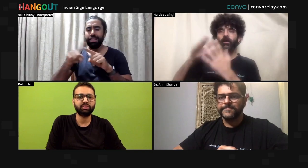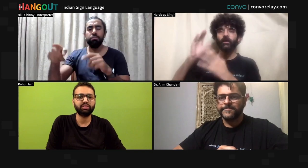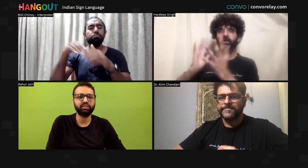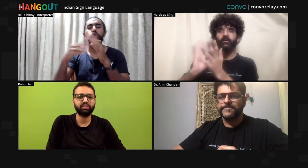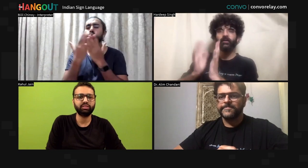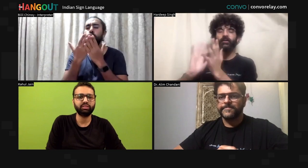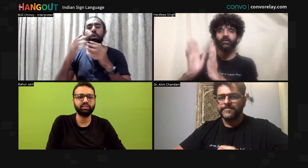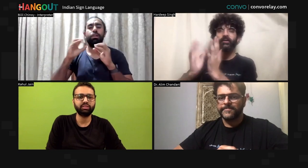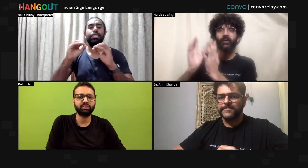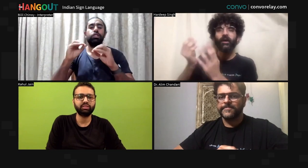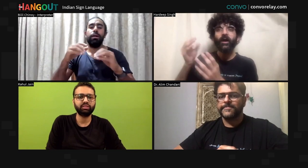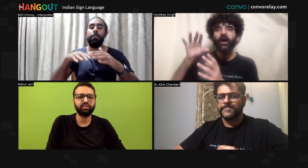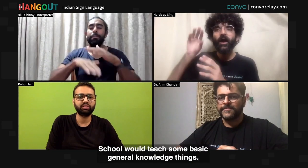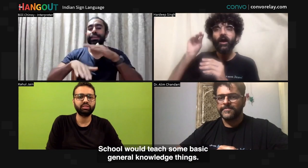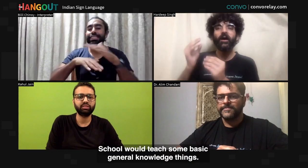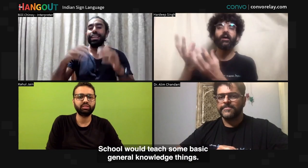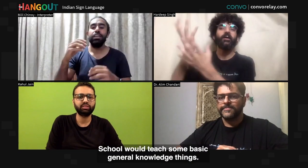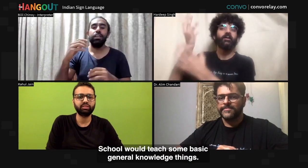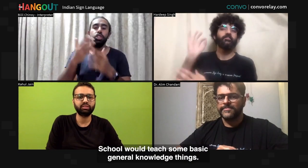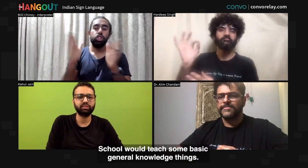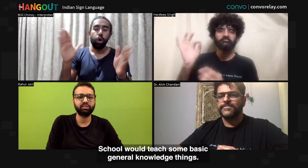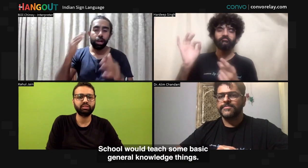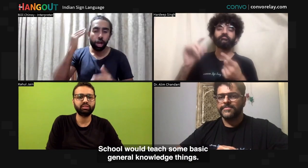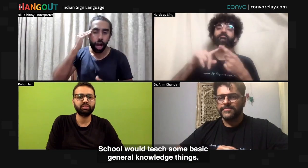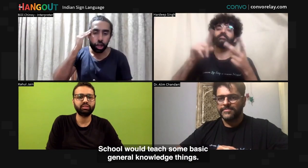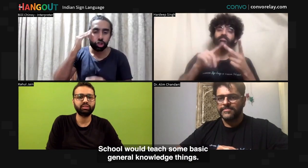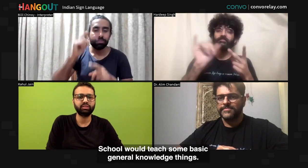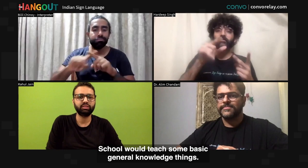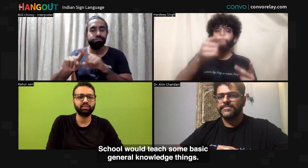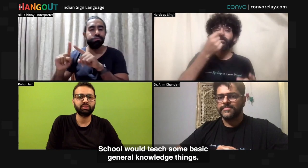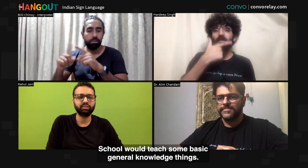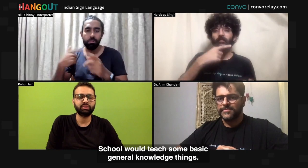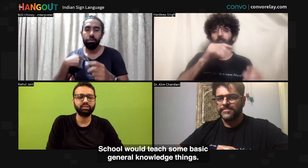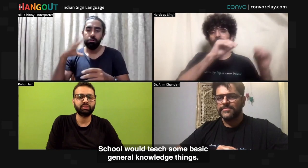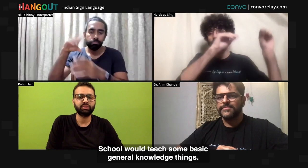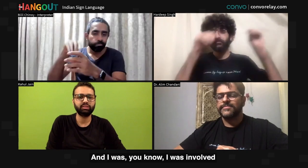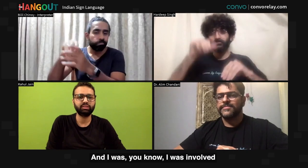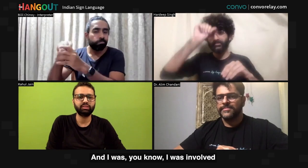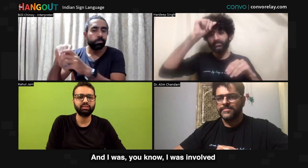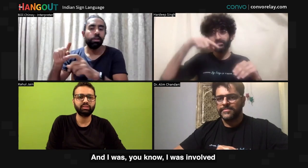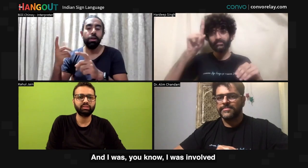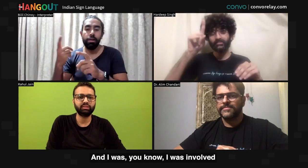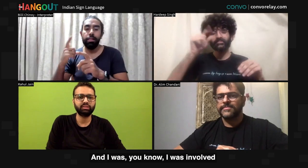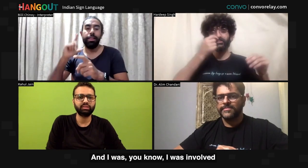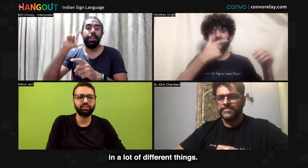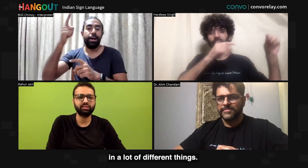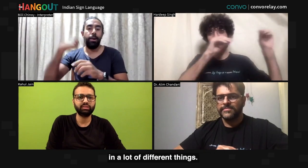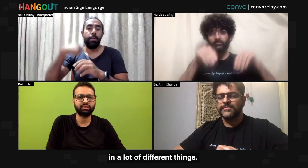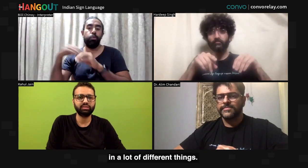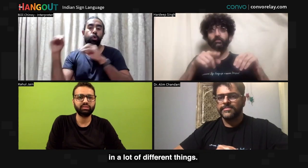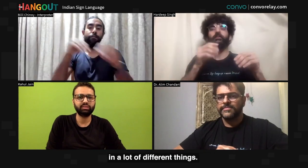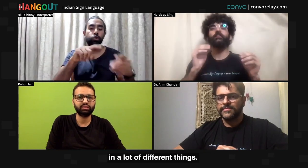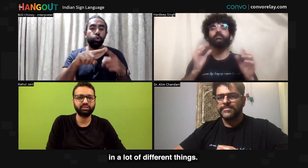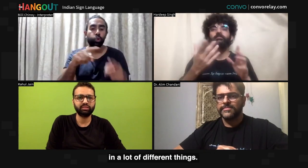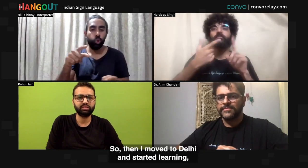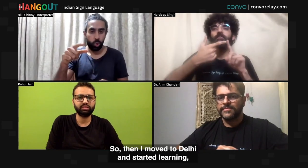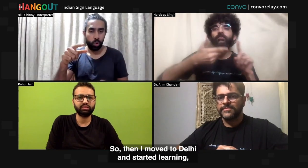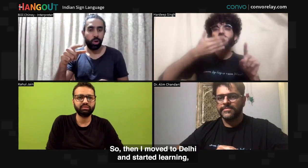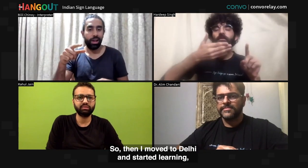school would teach some basic general knowledge things. And I was, you know, I was involved in a lot of different things. So, then I moved to